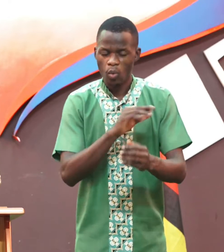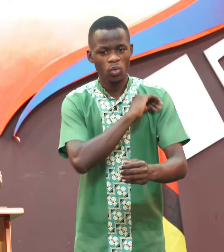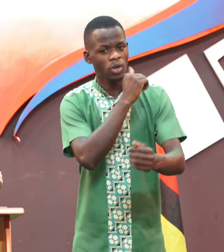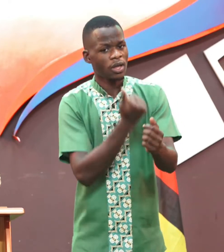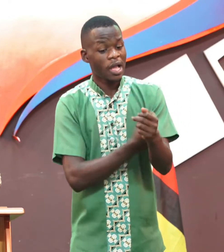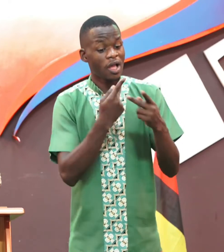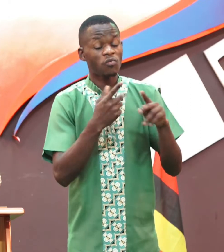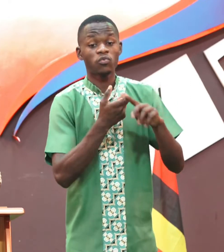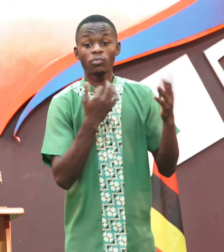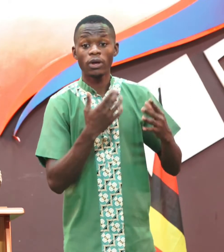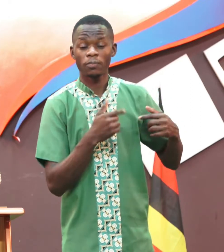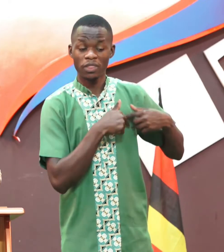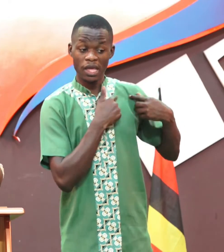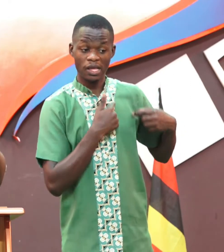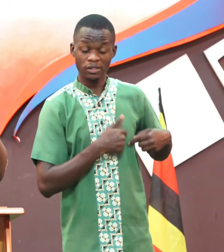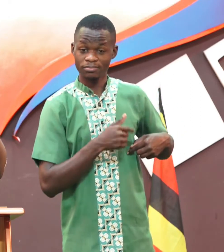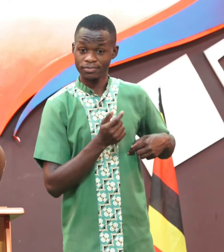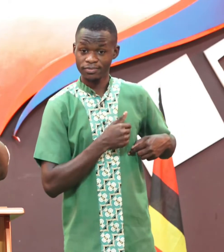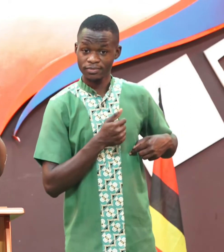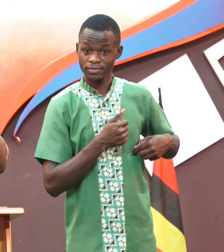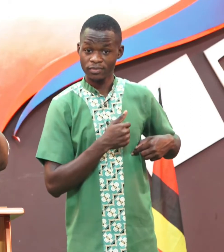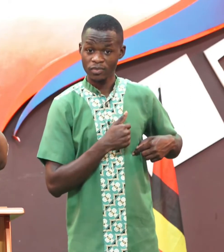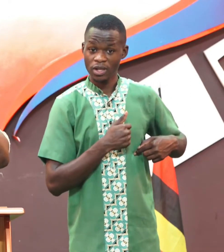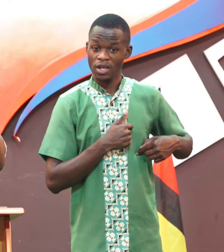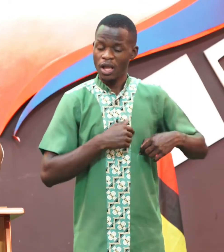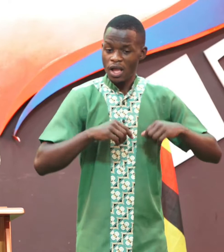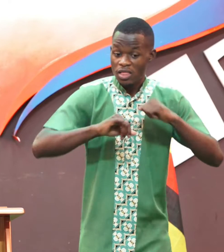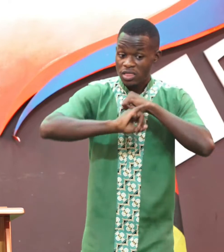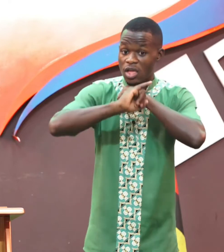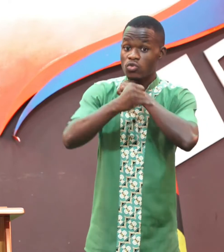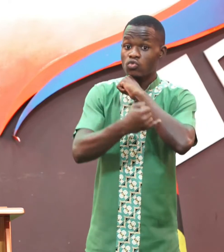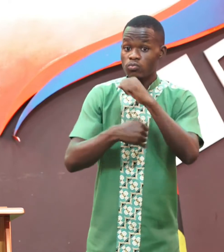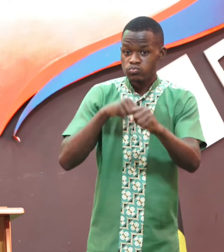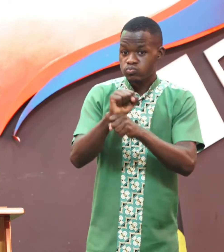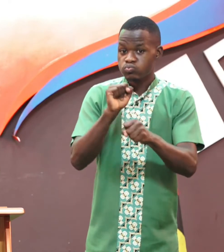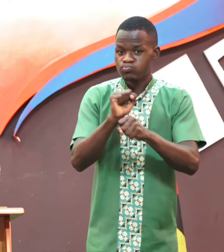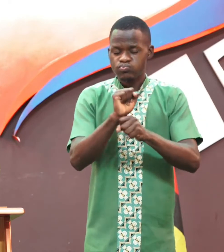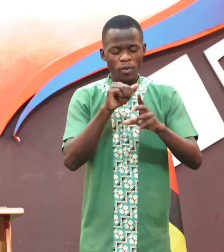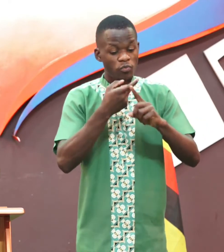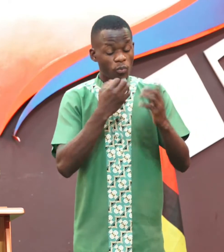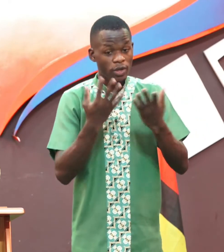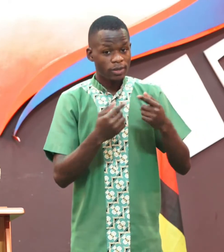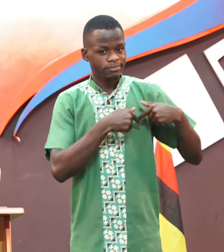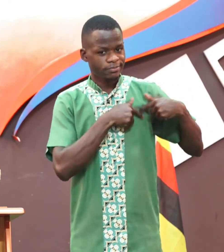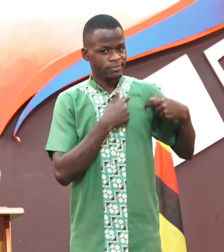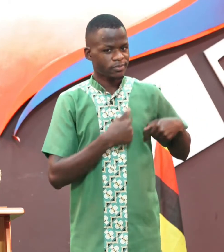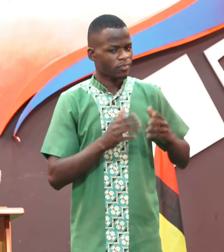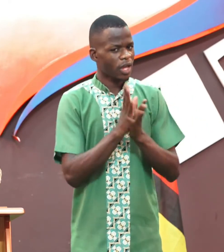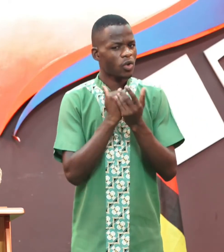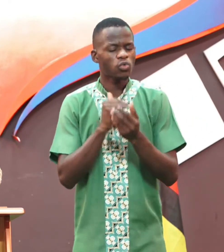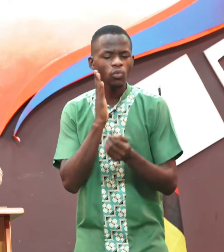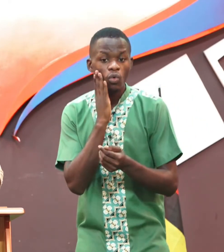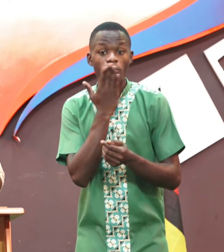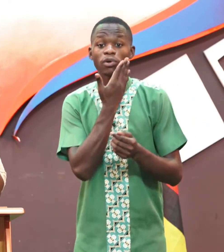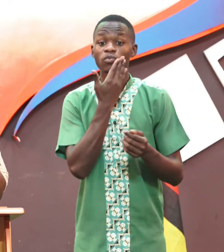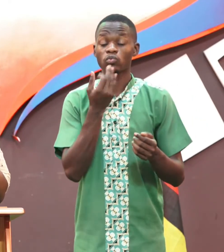So also you start within your heart to control yourself. Omulimu ogukolereyo munda n'okwatirwa omuntu ekisa gwogenda okutuusizaako ekigambo